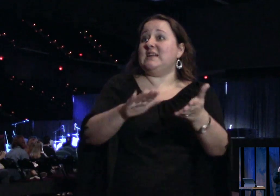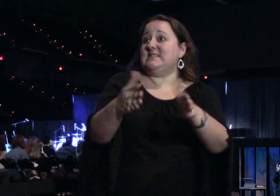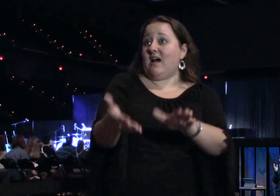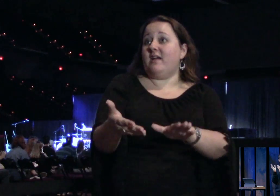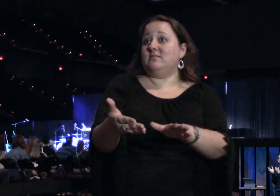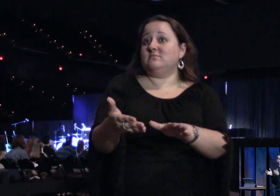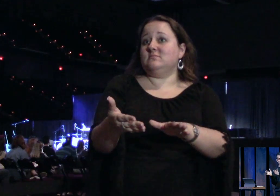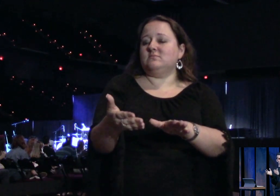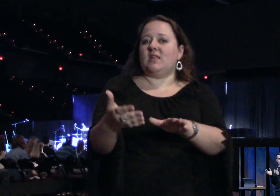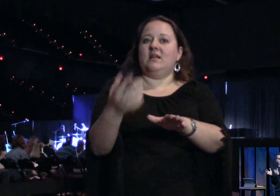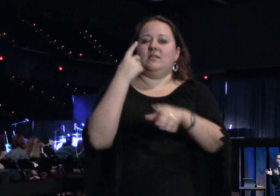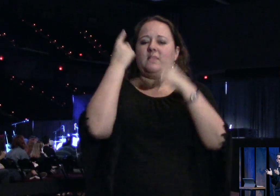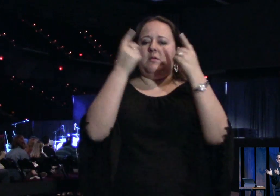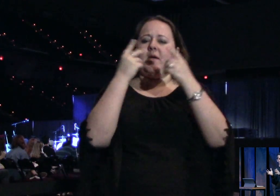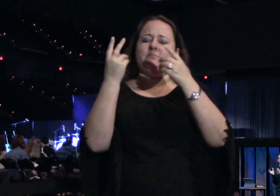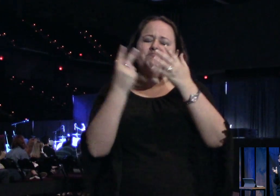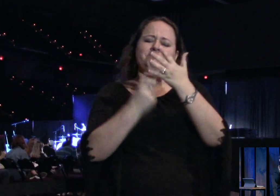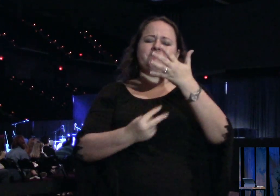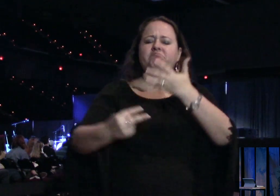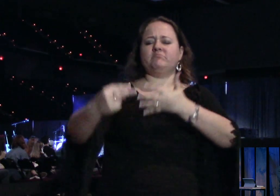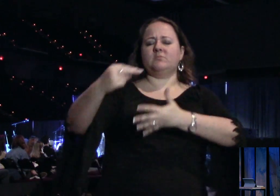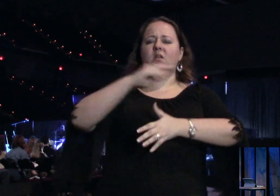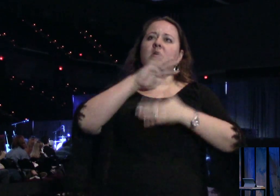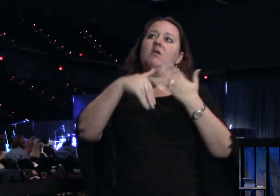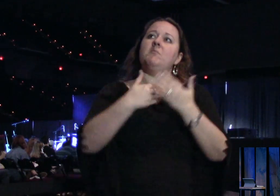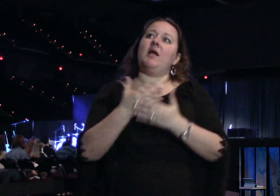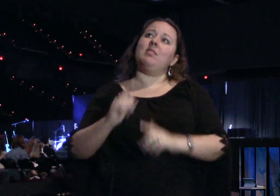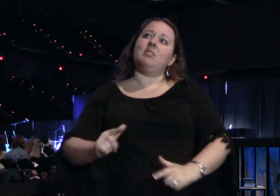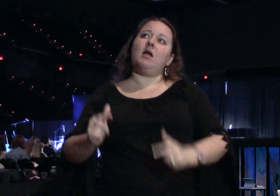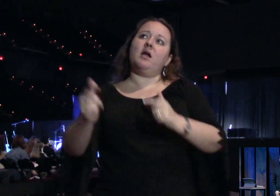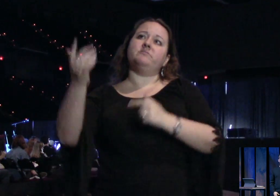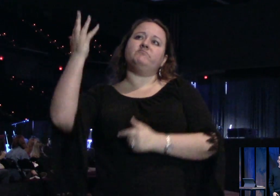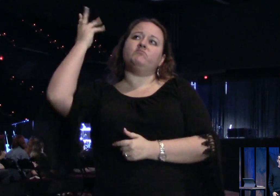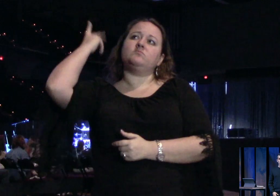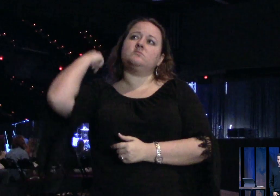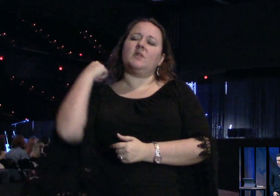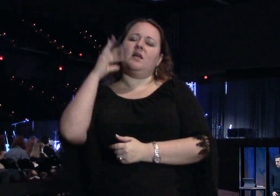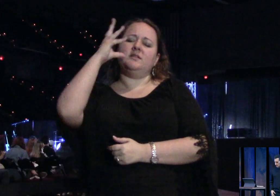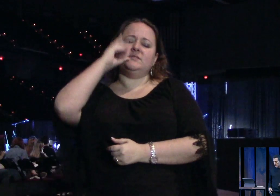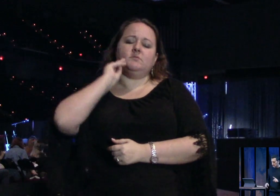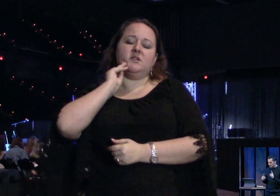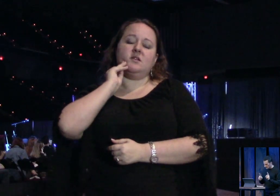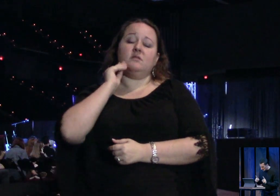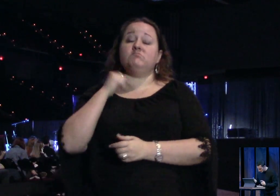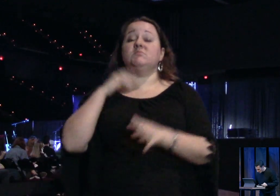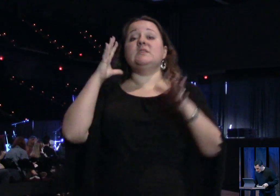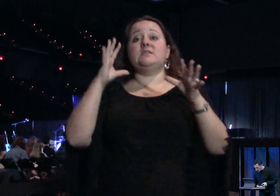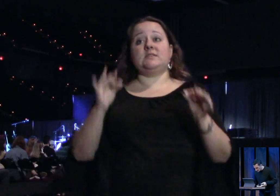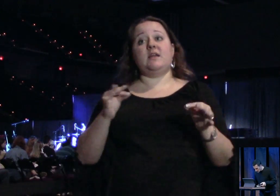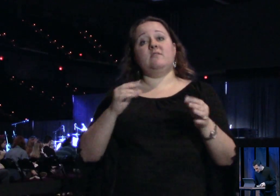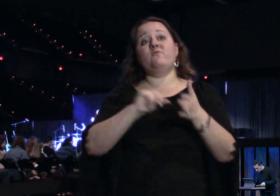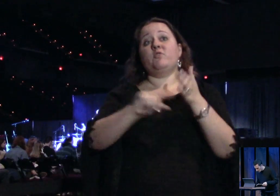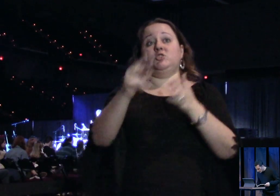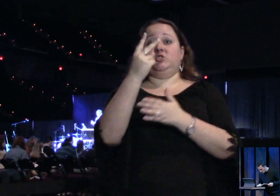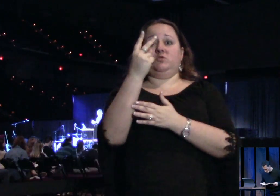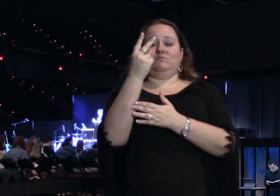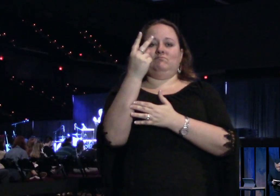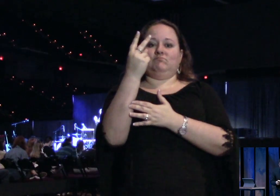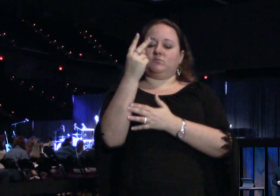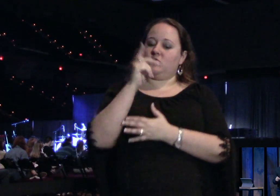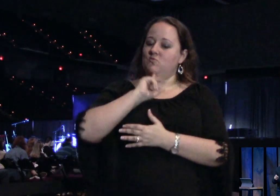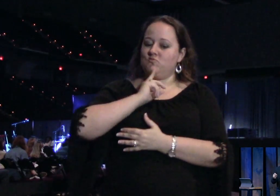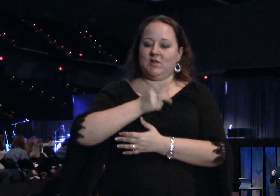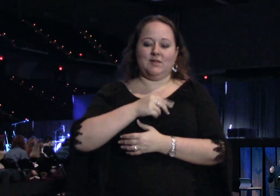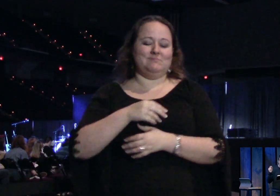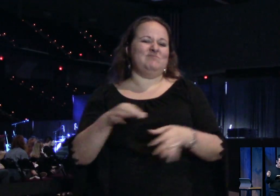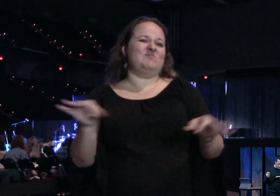gets towards the end of his life and looks back on all he's learned and all he has experienced, and here is his conclusion. It's found